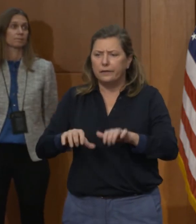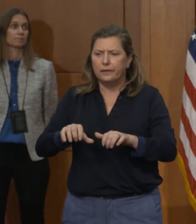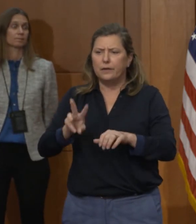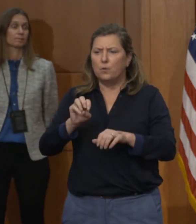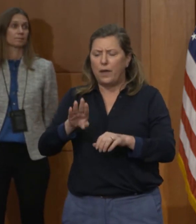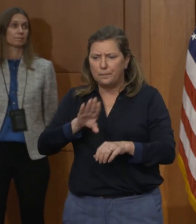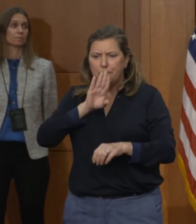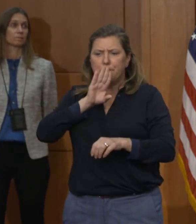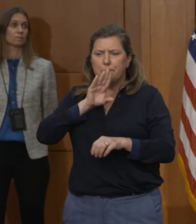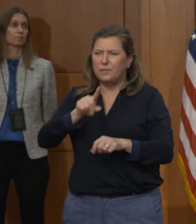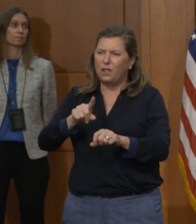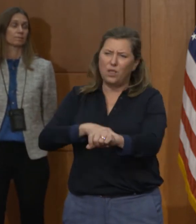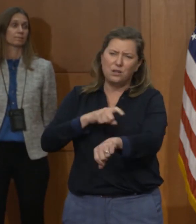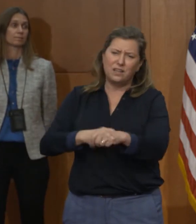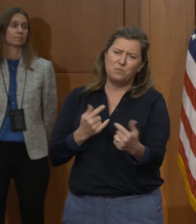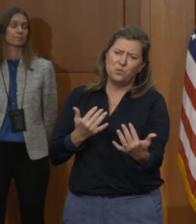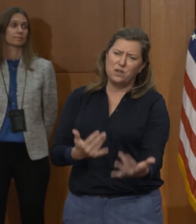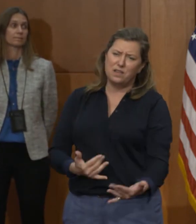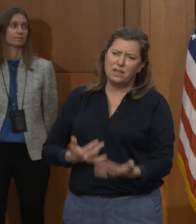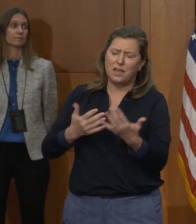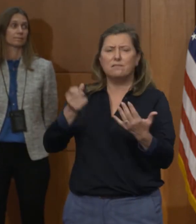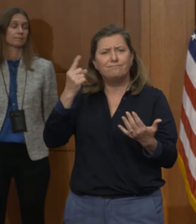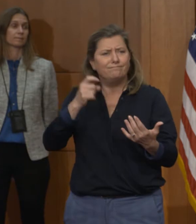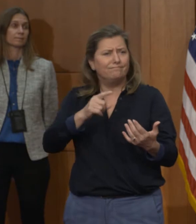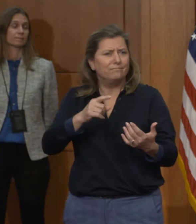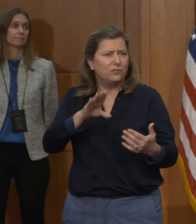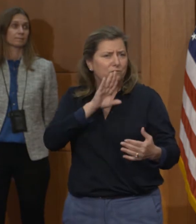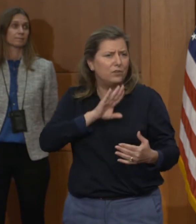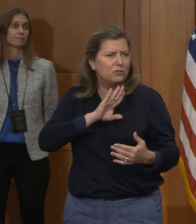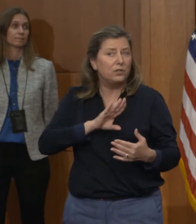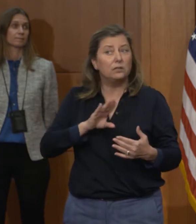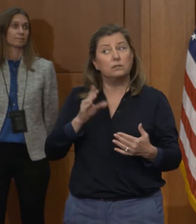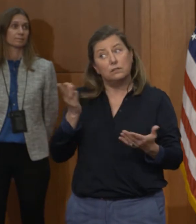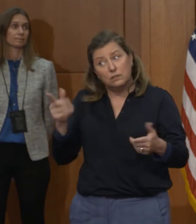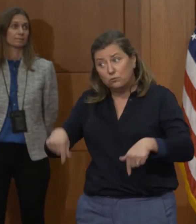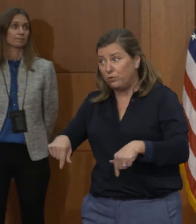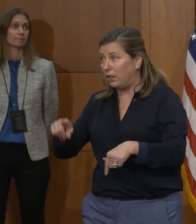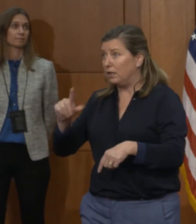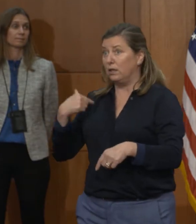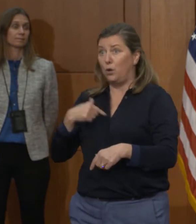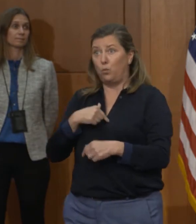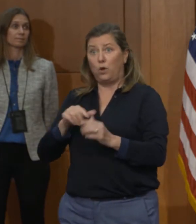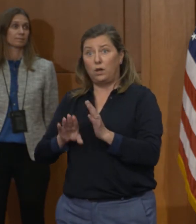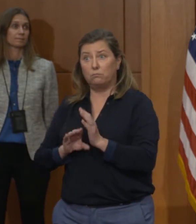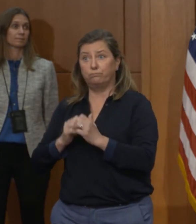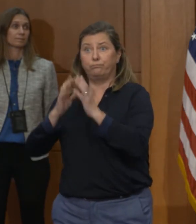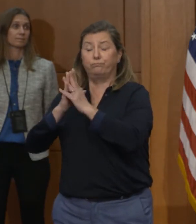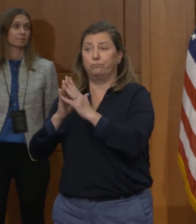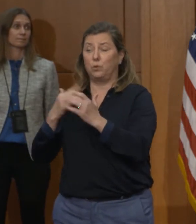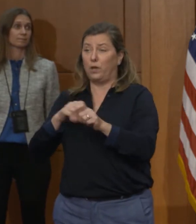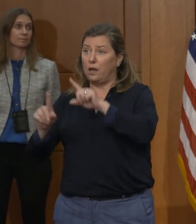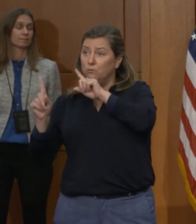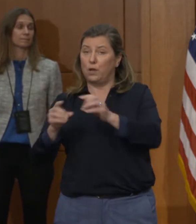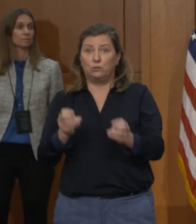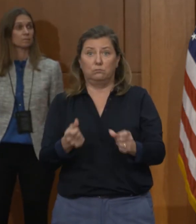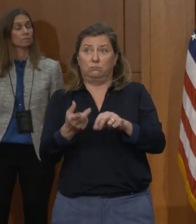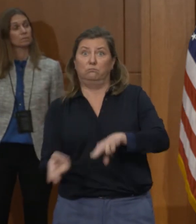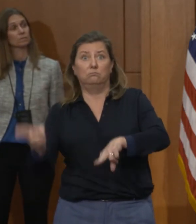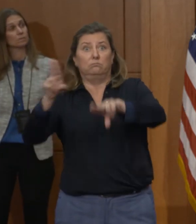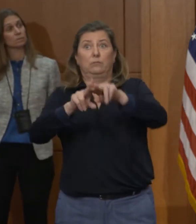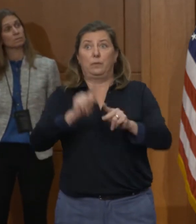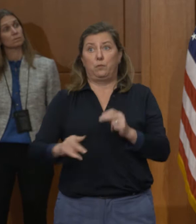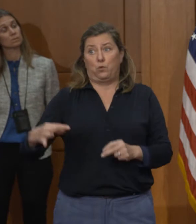times, Virginia has been one of the most innovative states in ramping up our ability to respond to the sudden large increase in